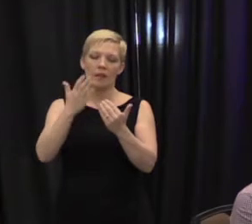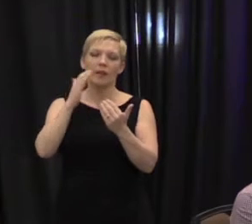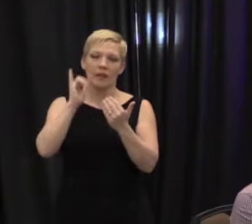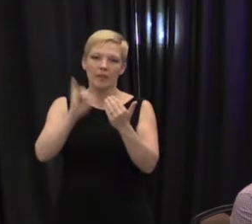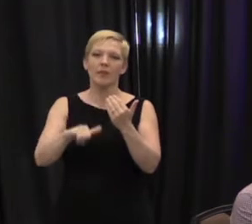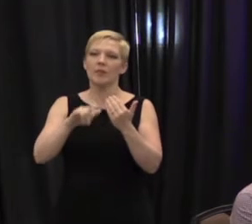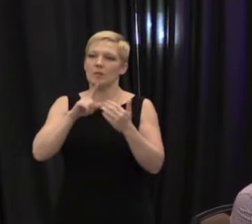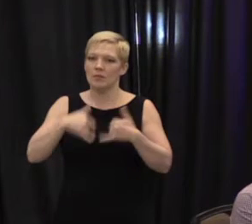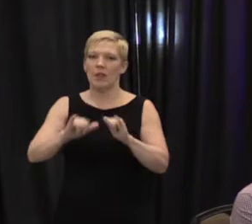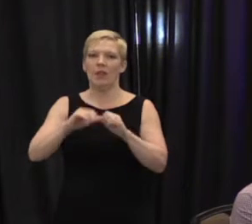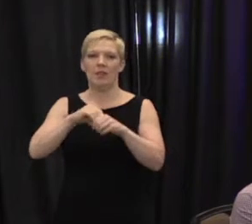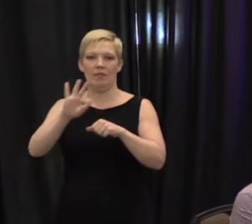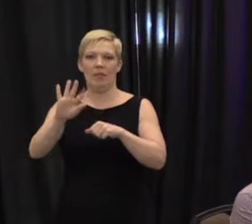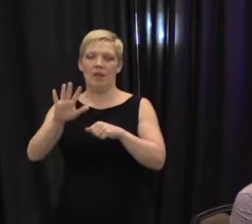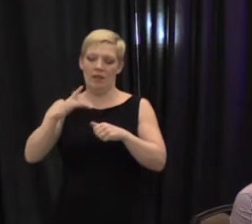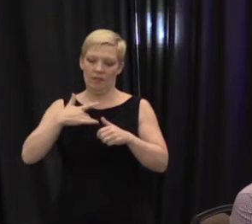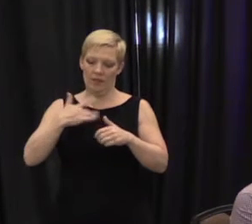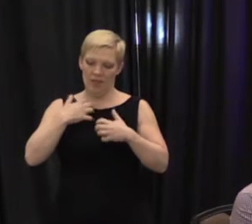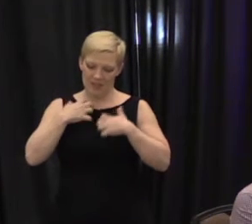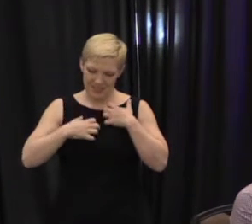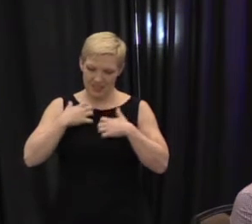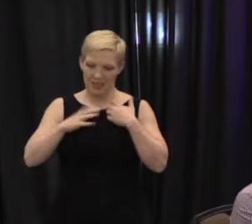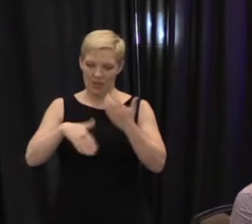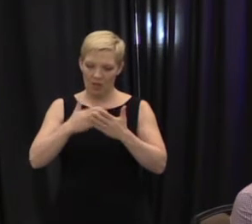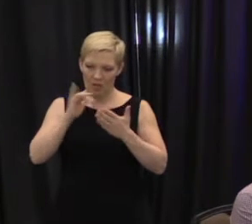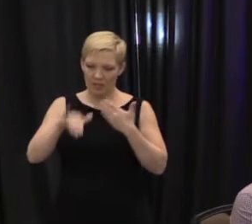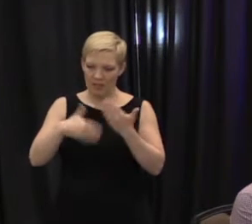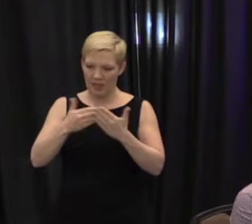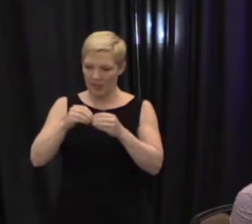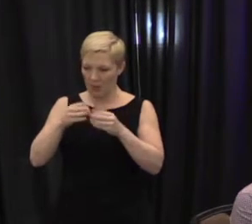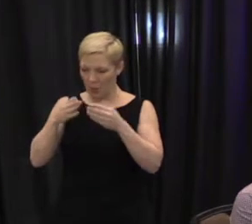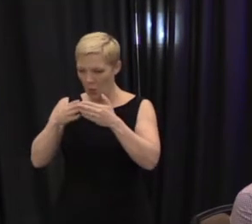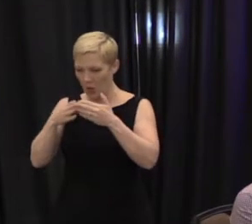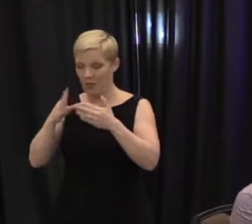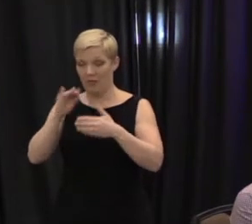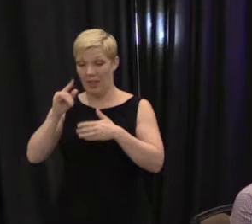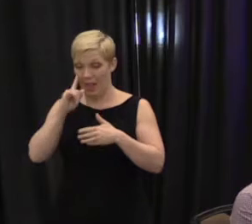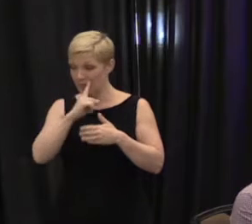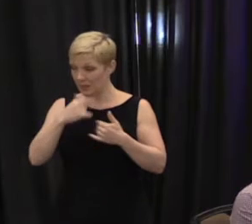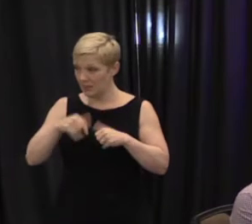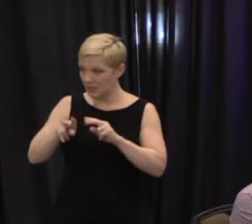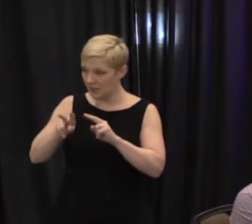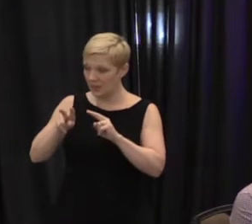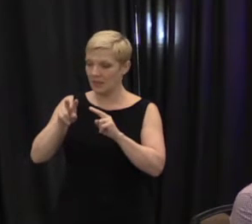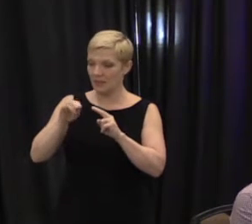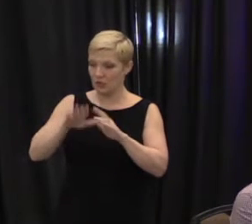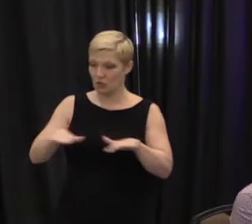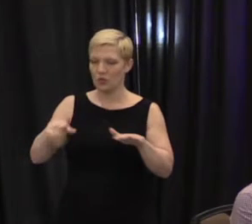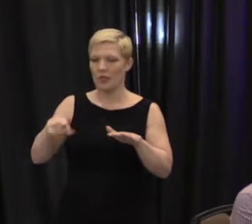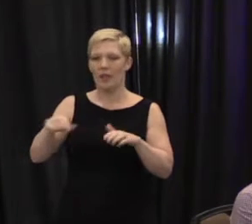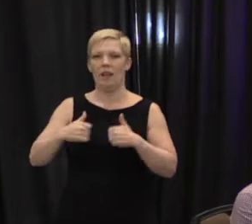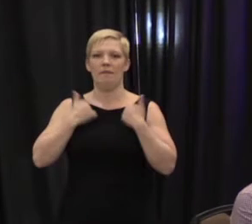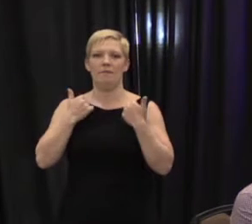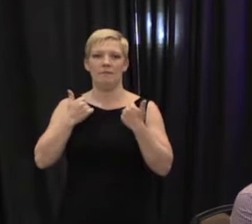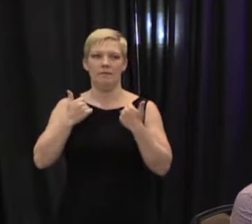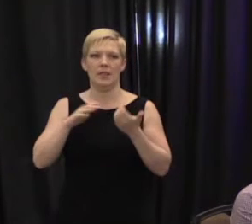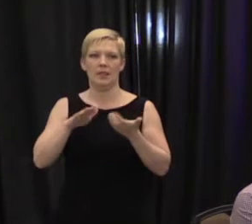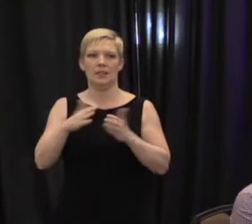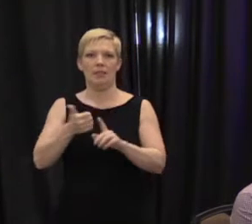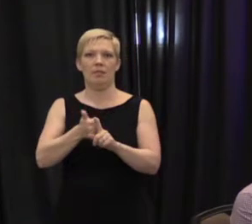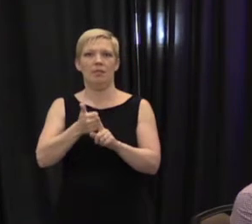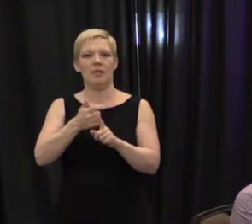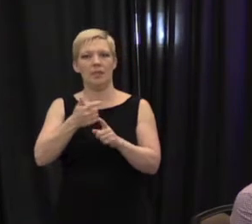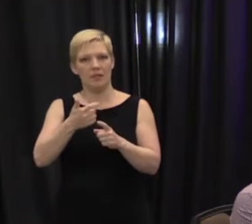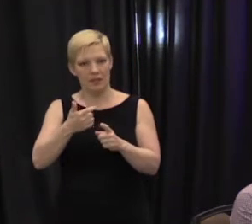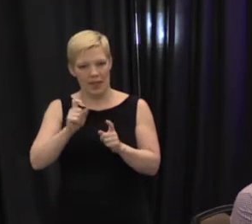than skin, when they're burned and in agony, when flies lay eggs in the corners of the eyes of their children, they live. Death usually has to take